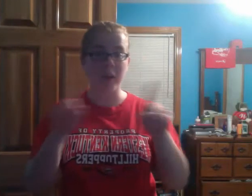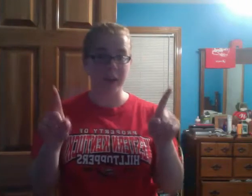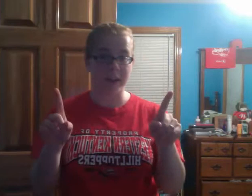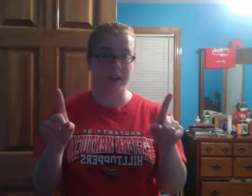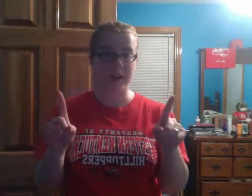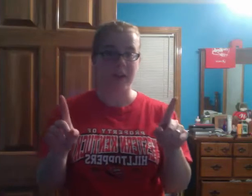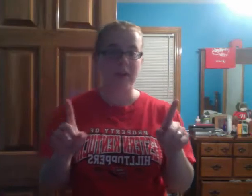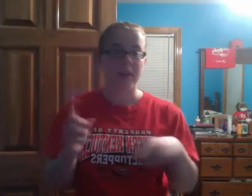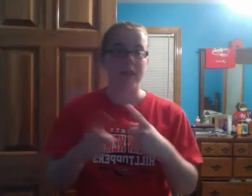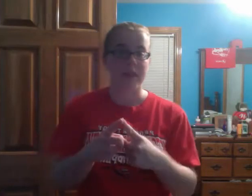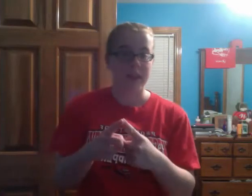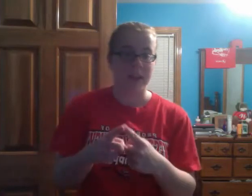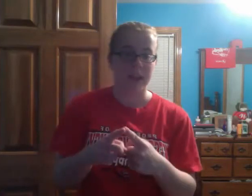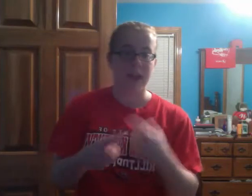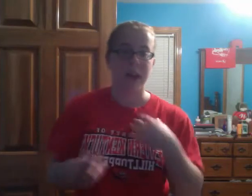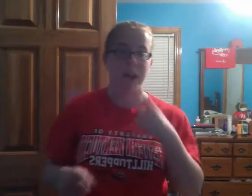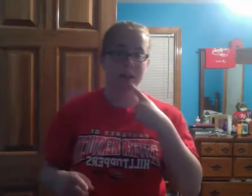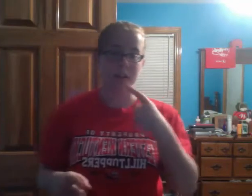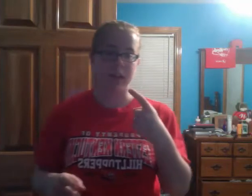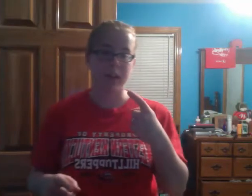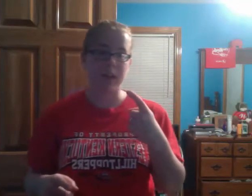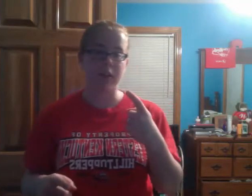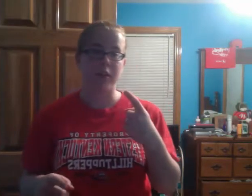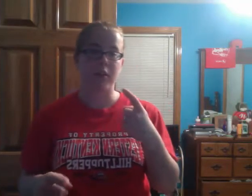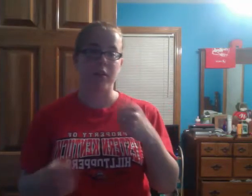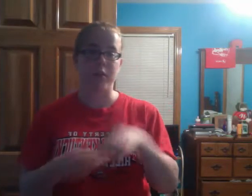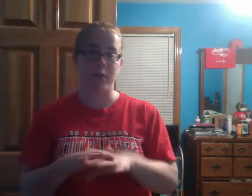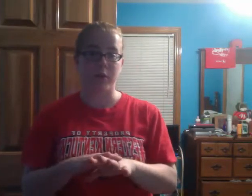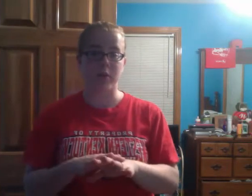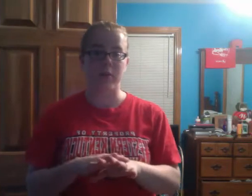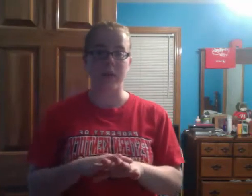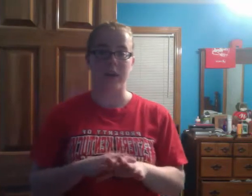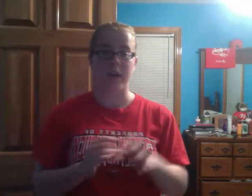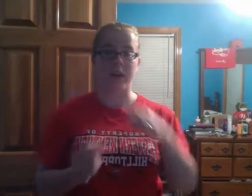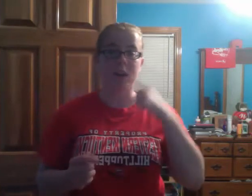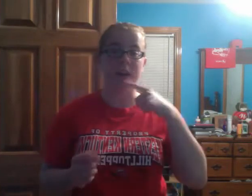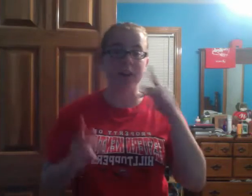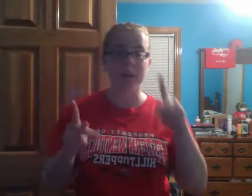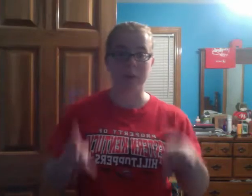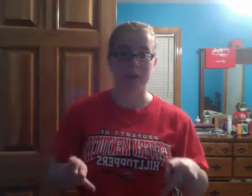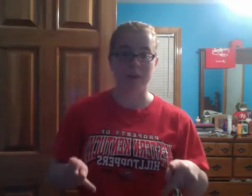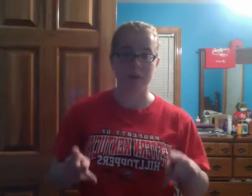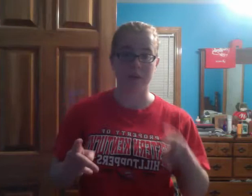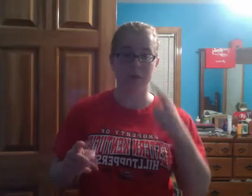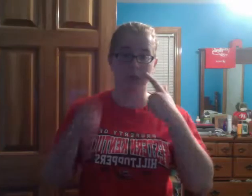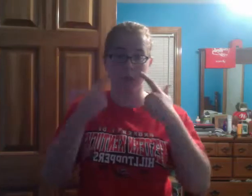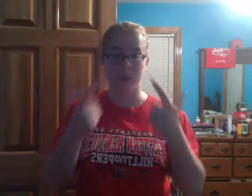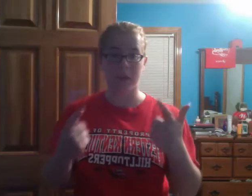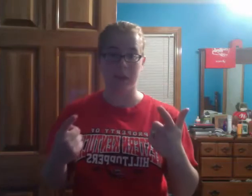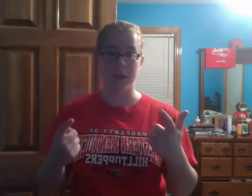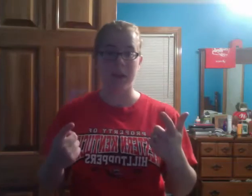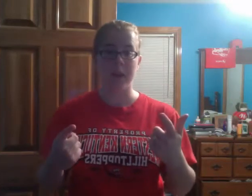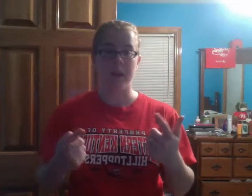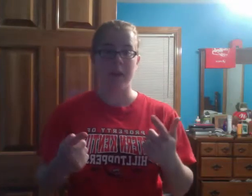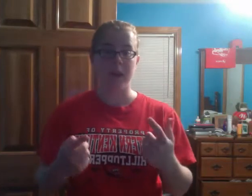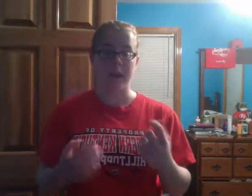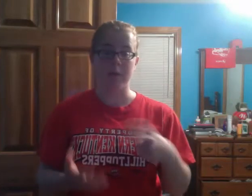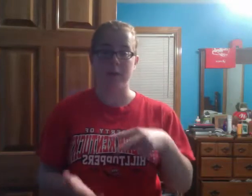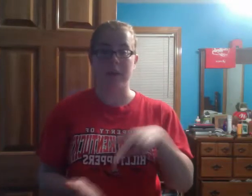But then I looked at it through a hearing person's viewpoint, and I was like